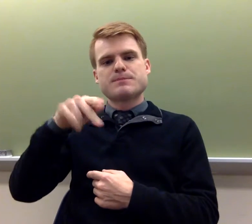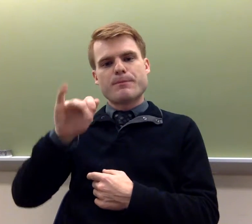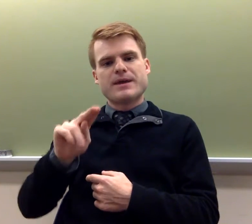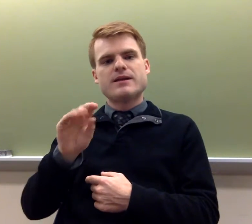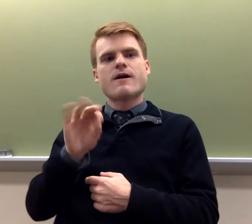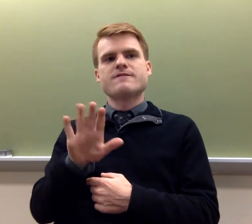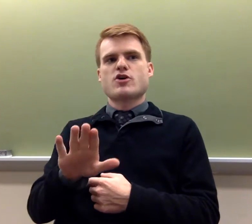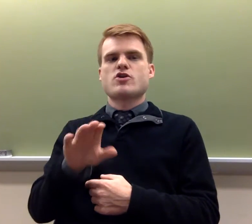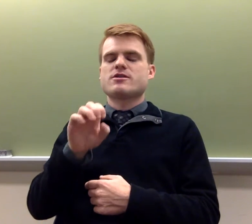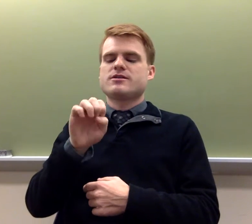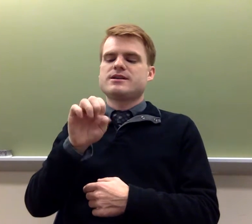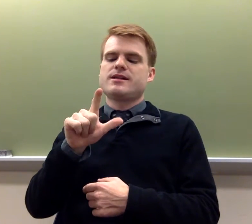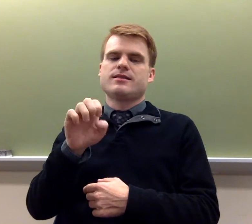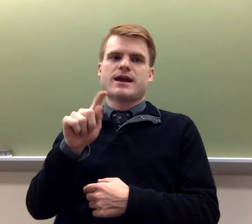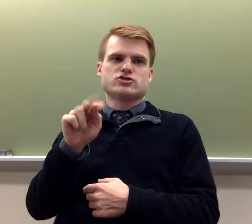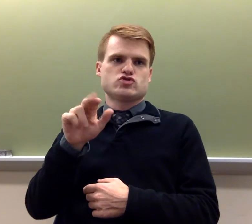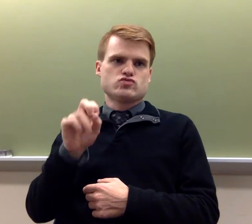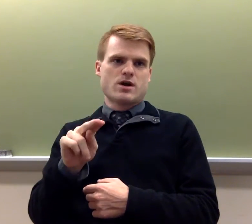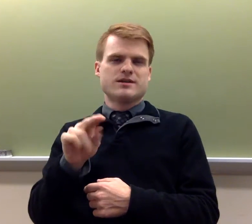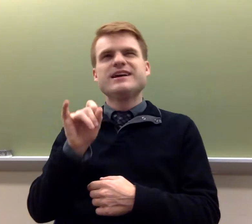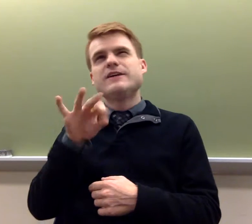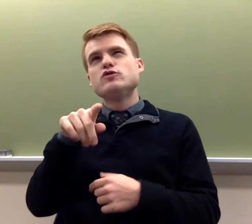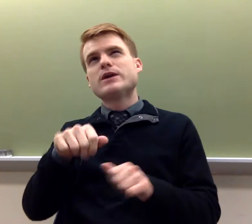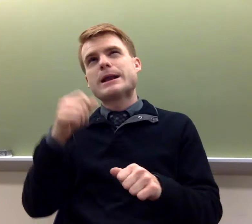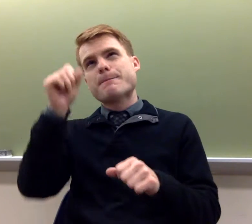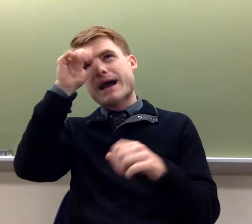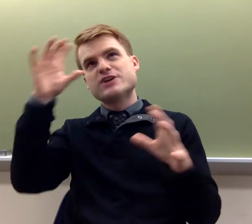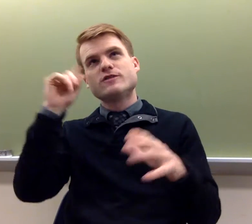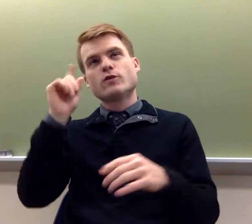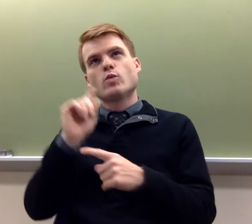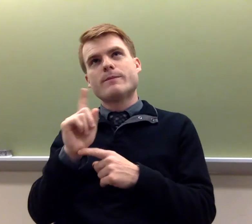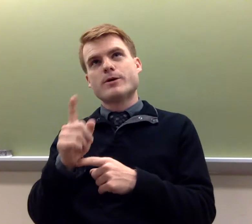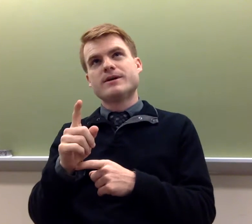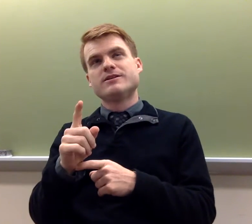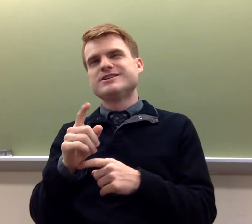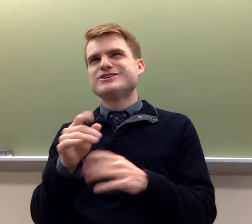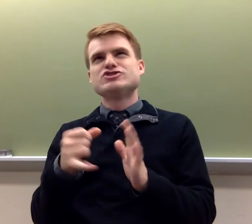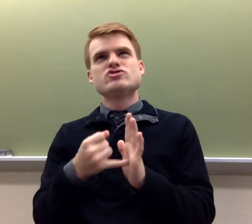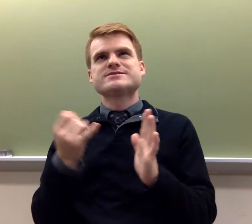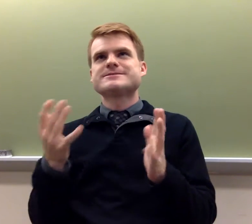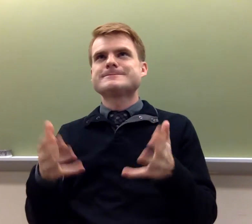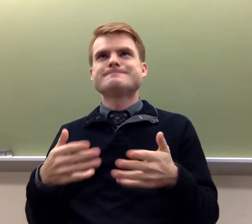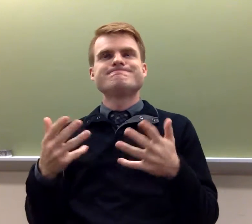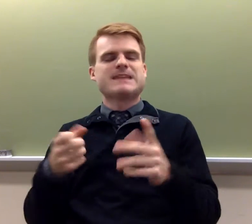And if you can imagine for a minute that's the impact of that.